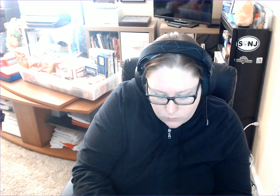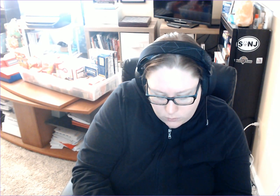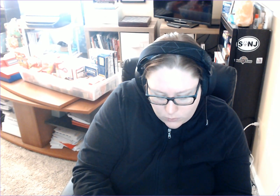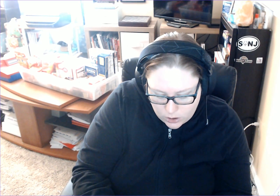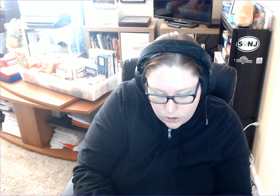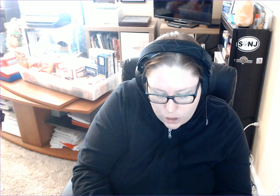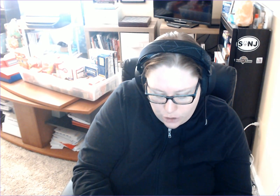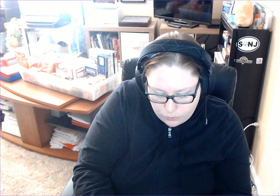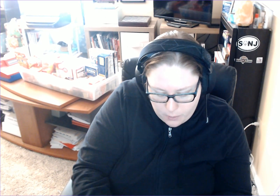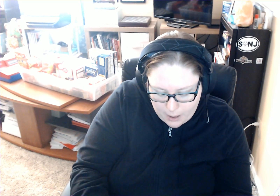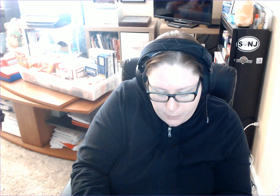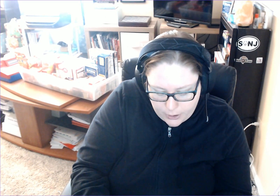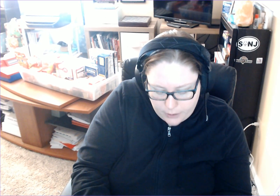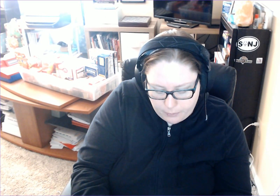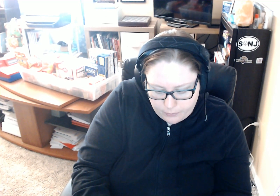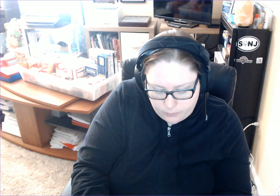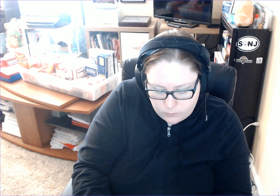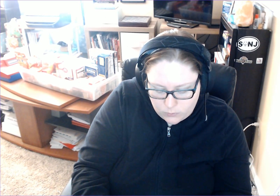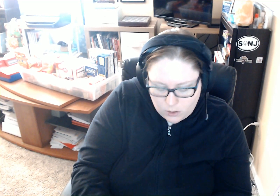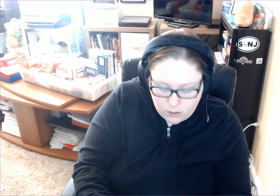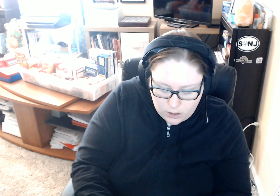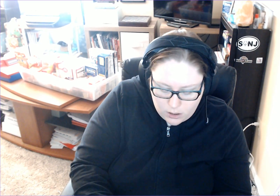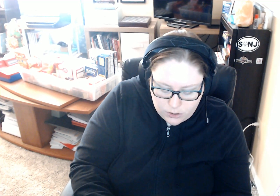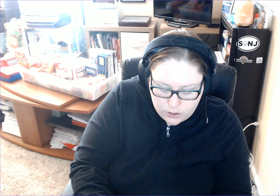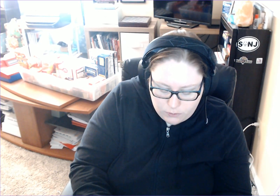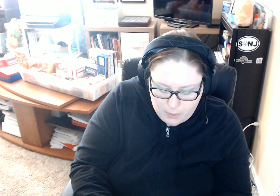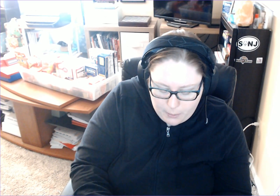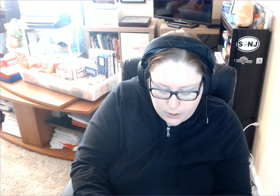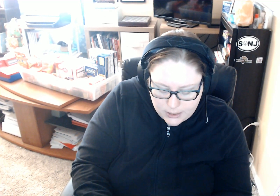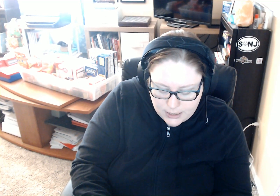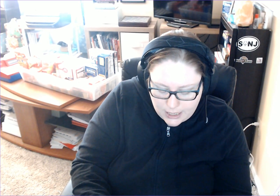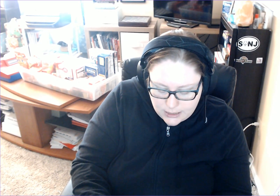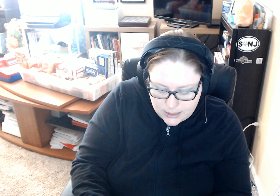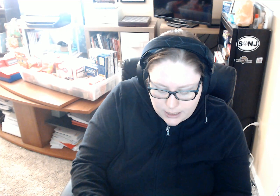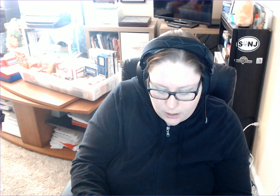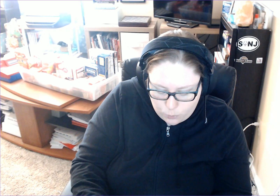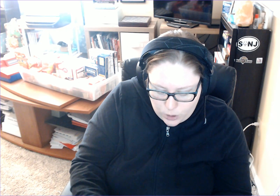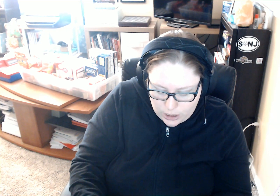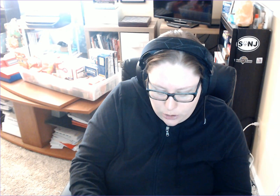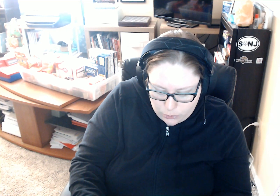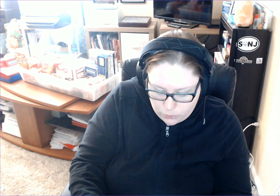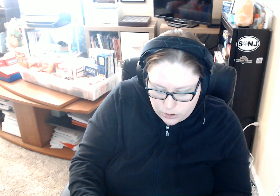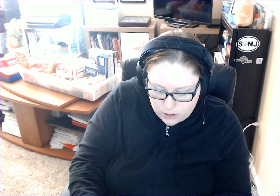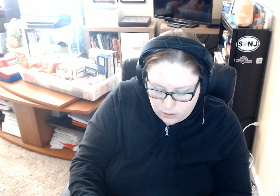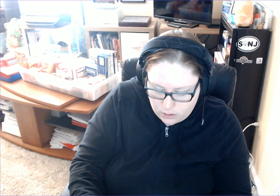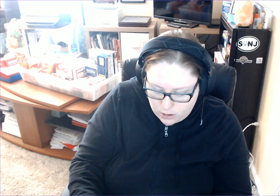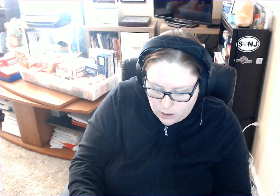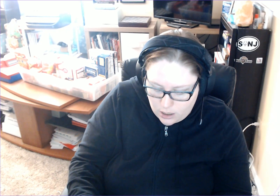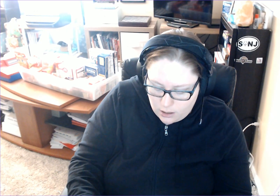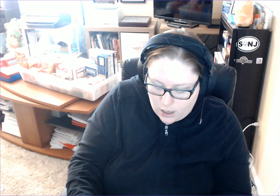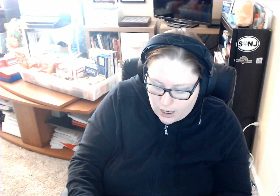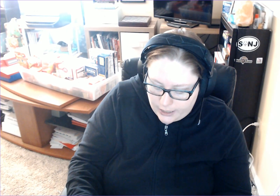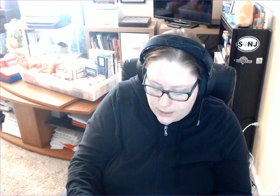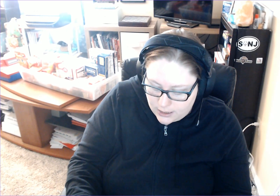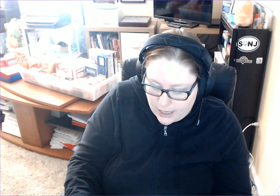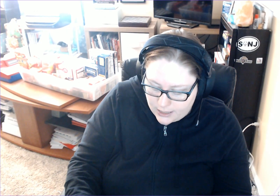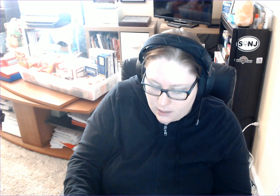Do you remember? So remember, a stain stick we use on stains that we get on